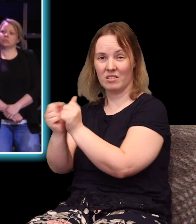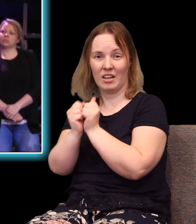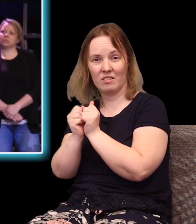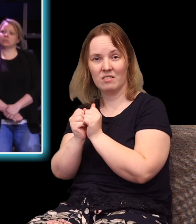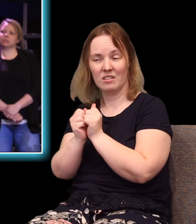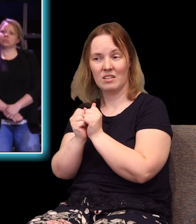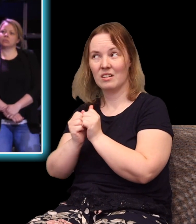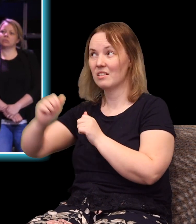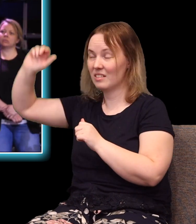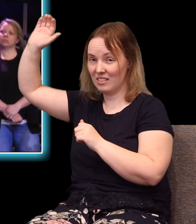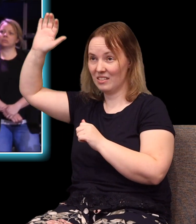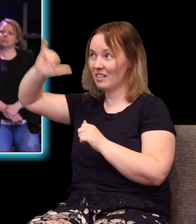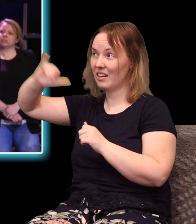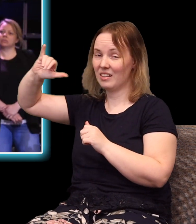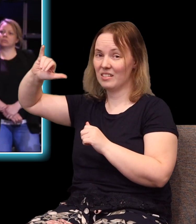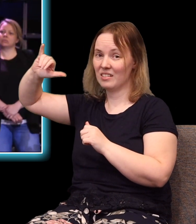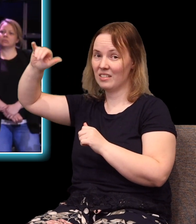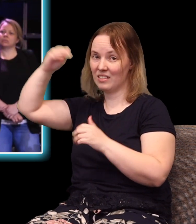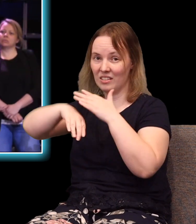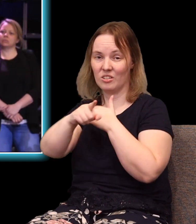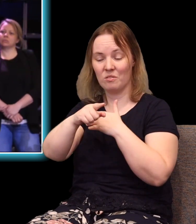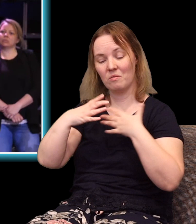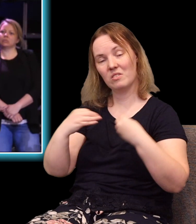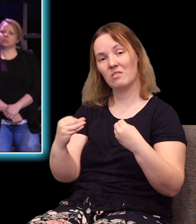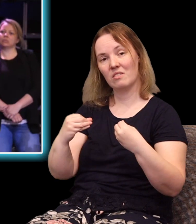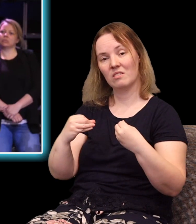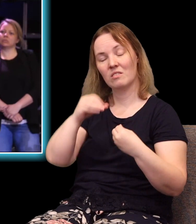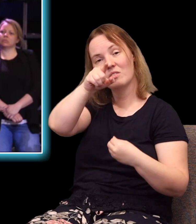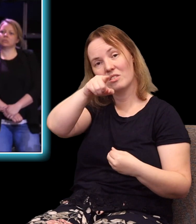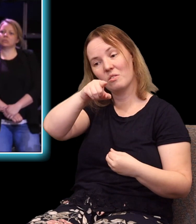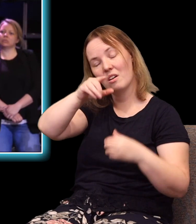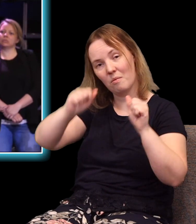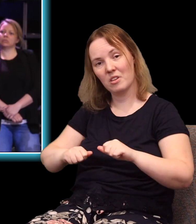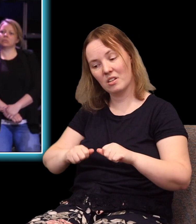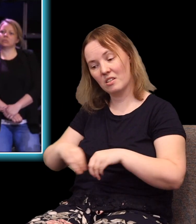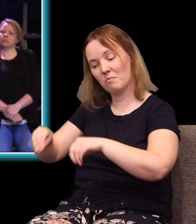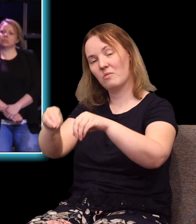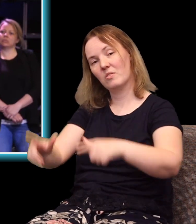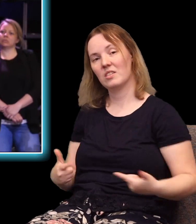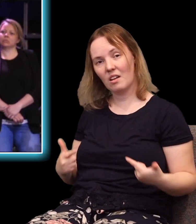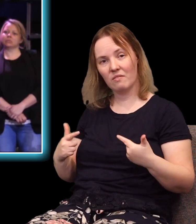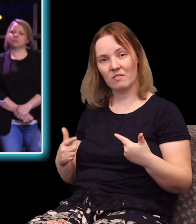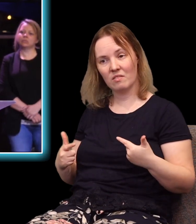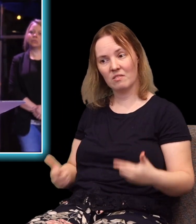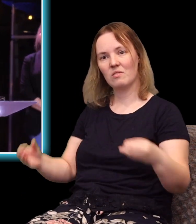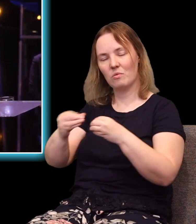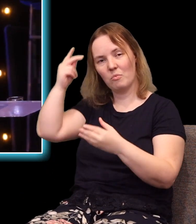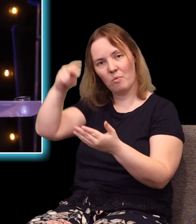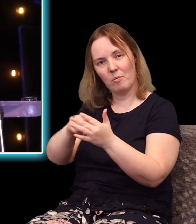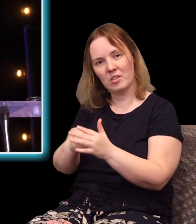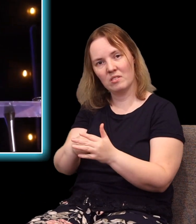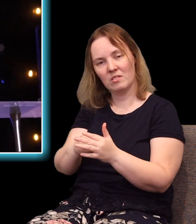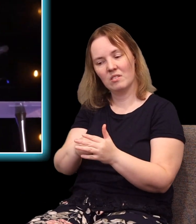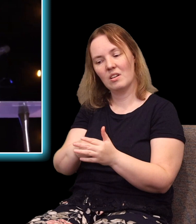And as his likeness is in you restored, so is your ability to move through this life